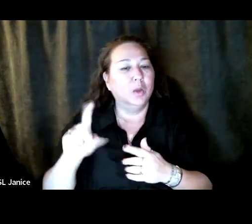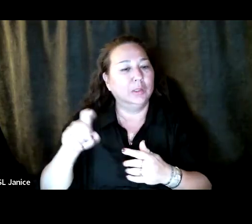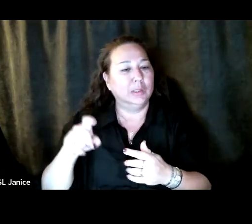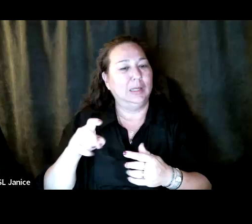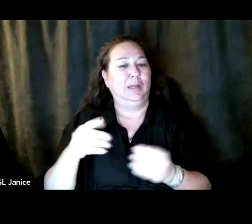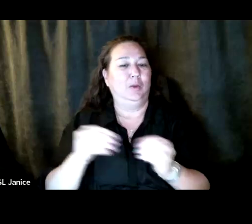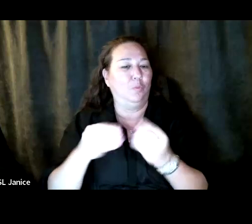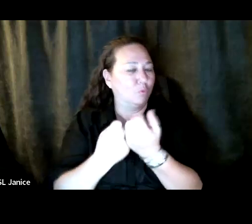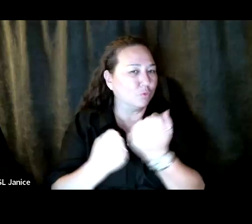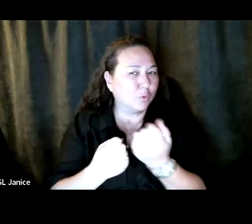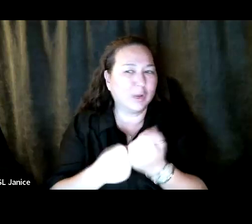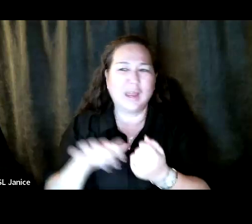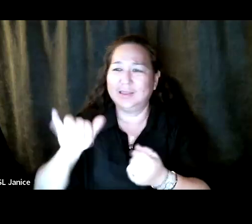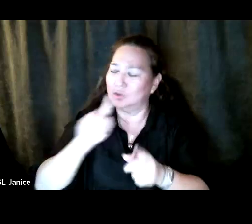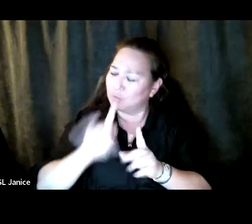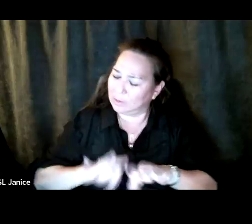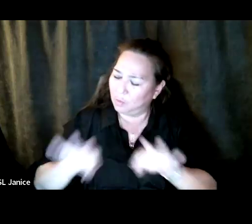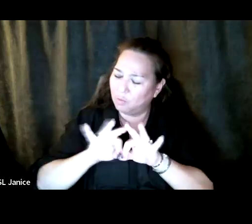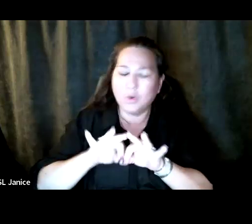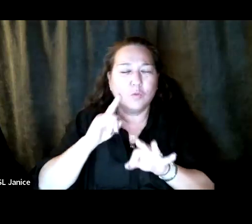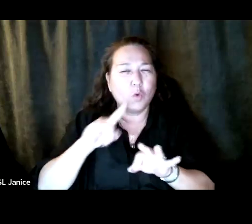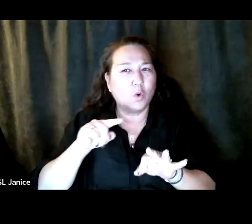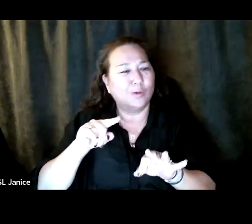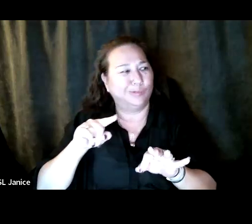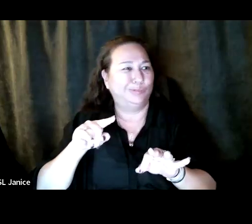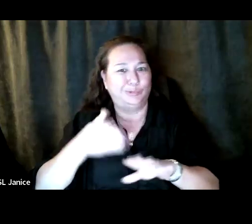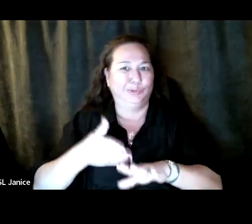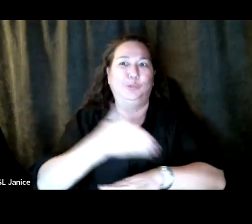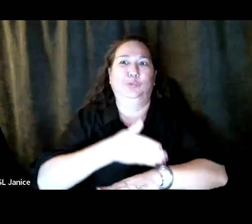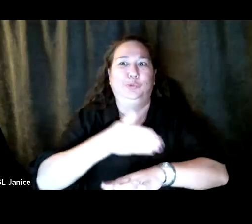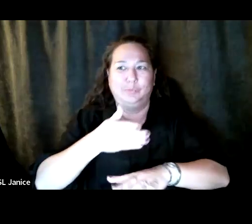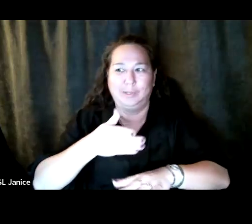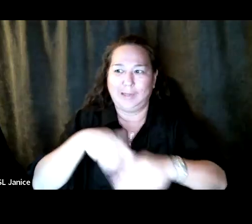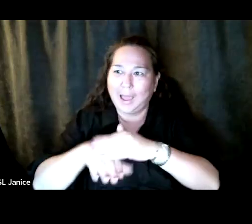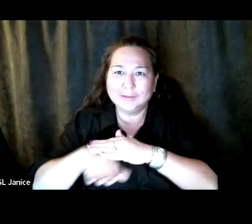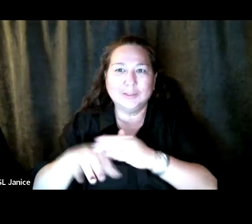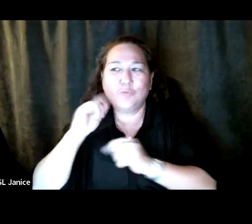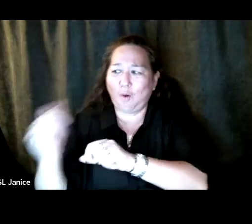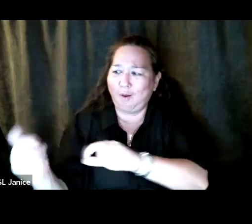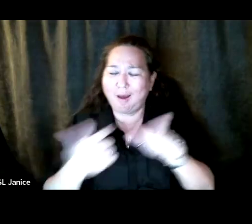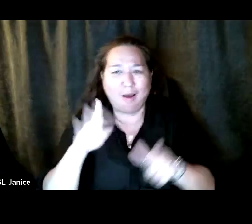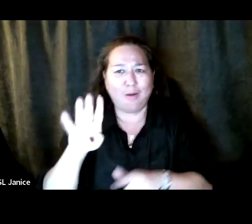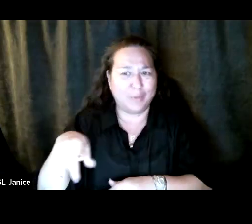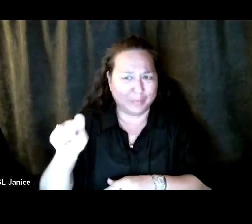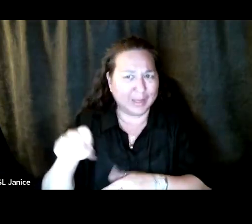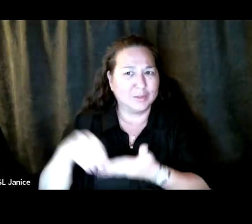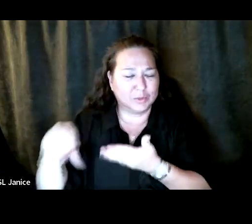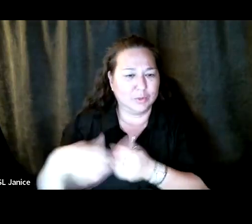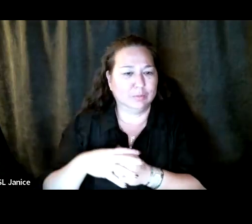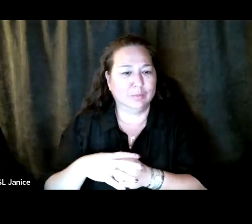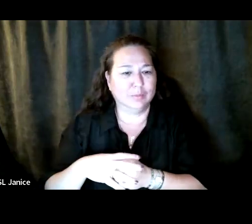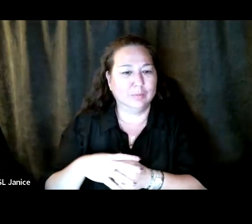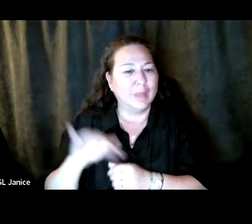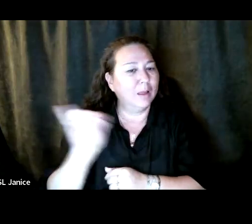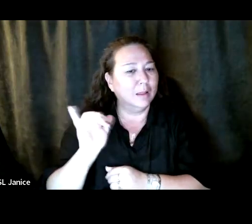key part of the city's efforts to improve access to athletics for all BPS students. Mike Firestone, the mayor's